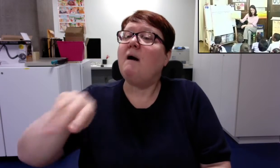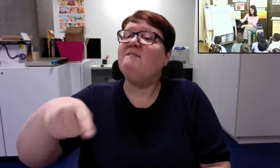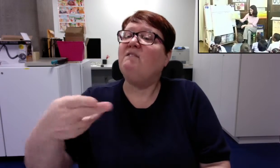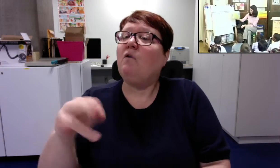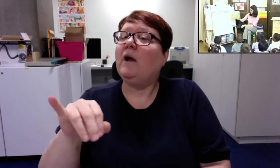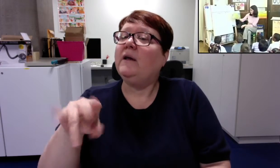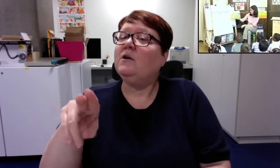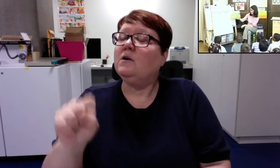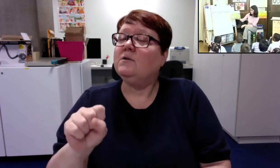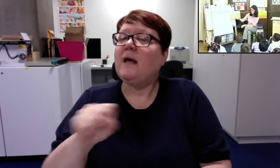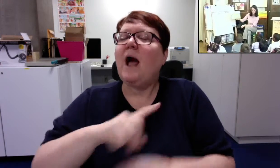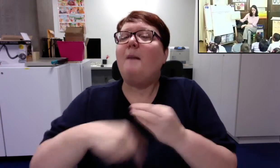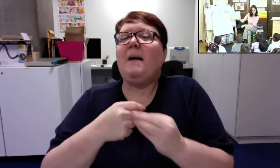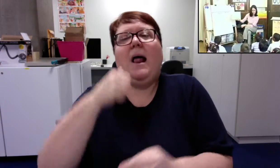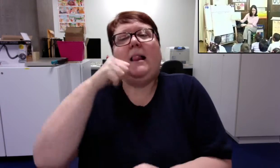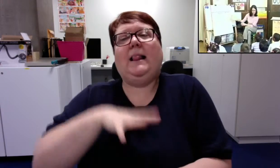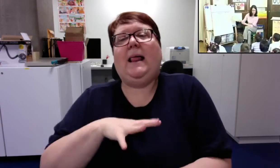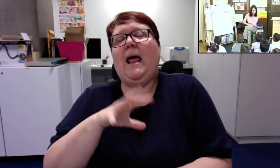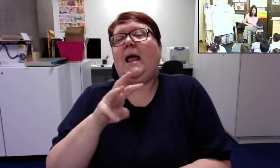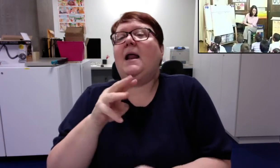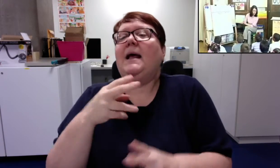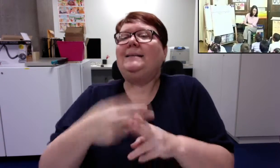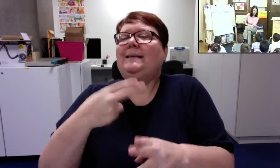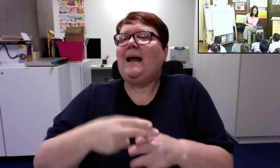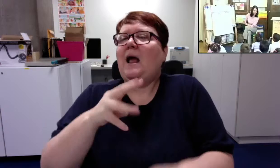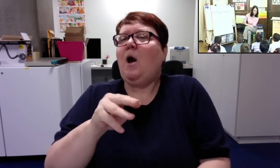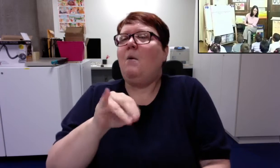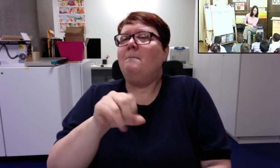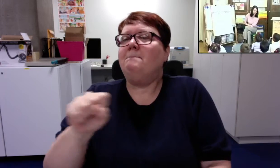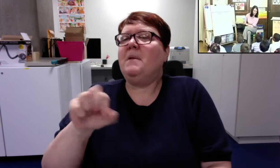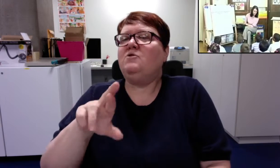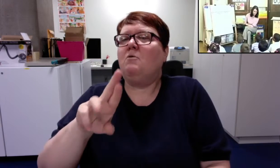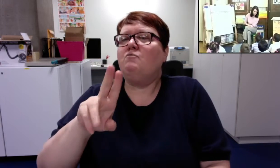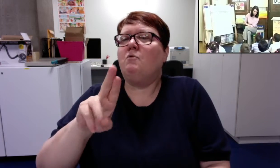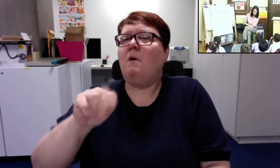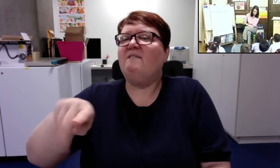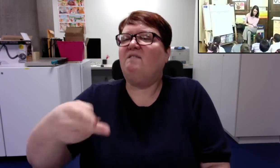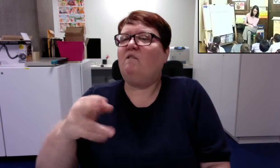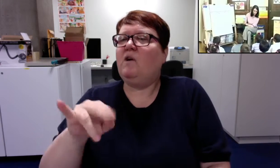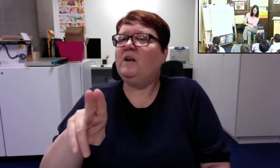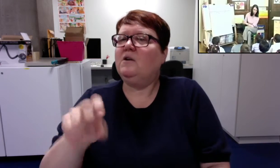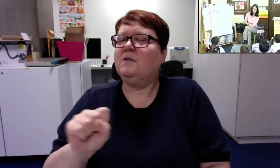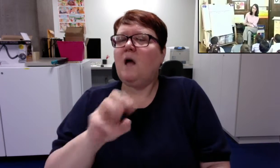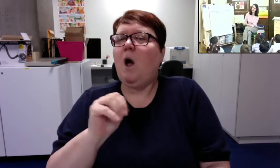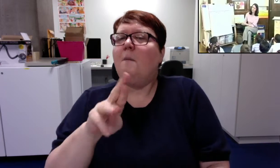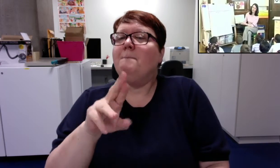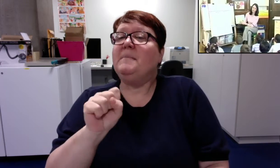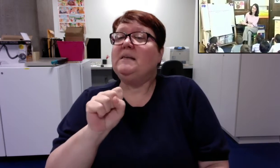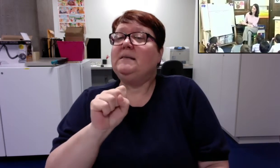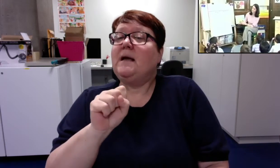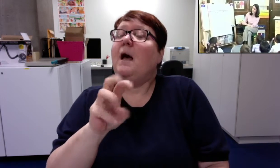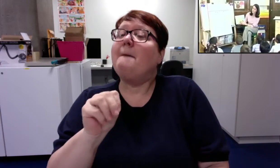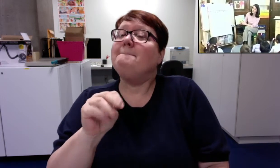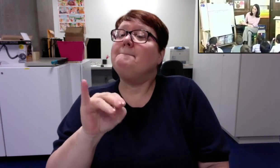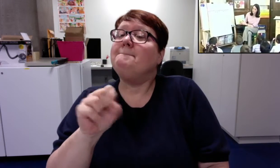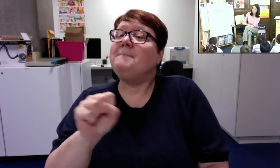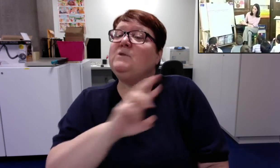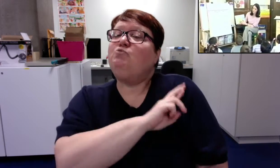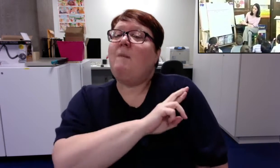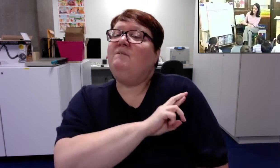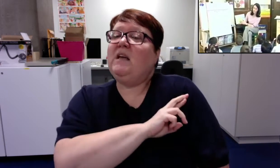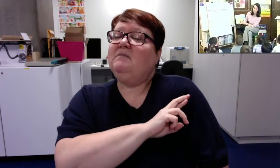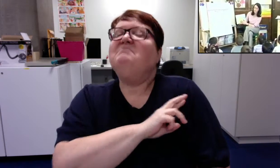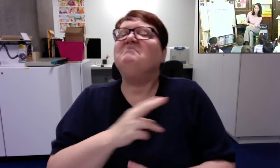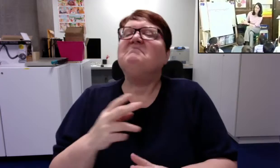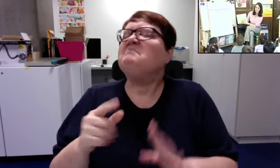it's about a lady whose name is Miss Rumphius, and she has the kind of thinking that we have in this classroom. We might not get to